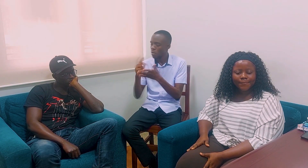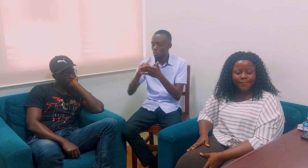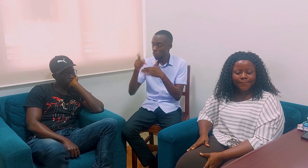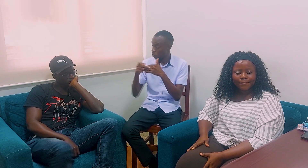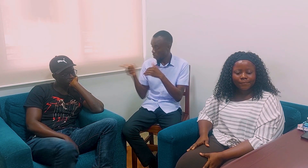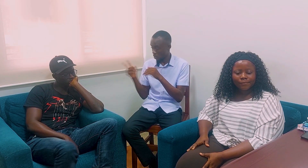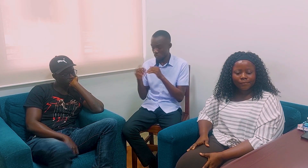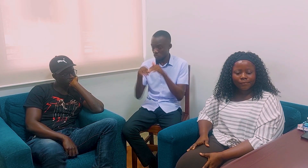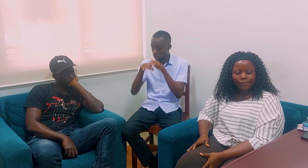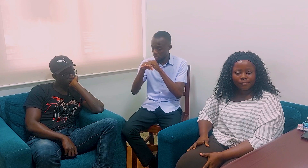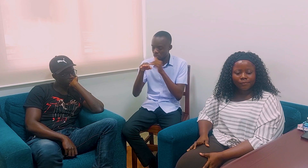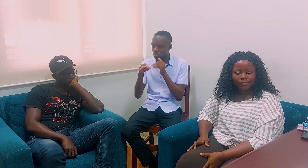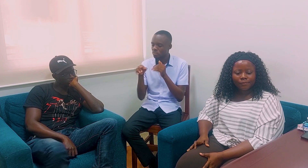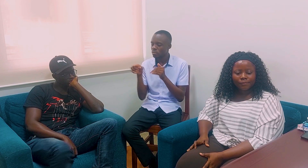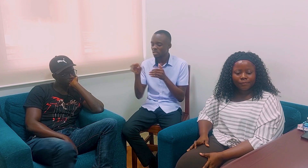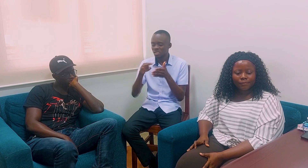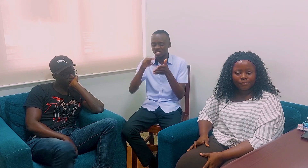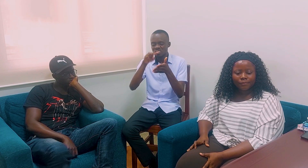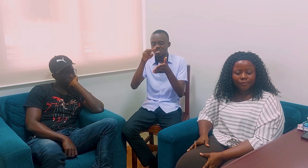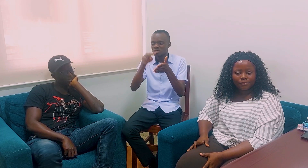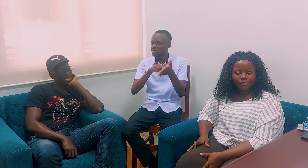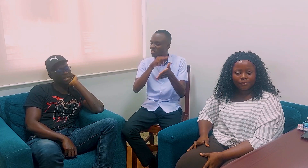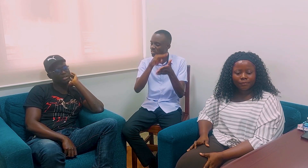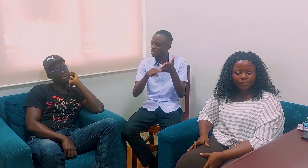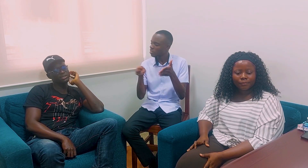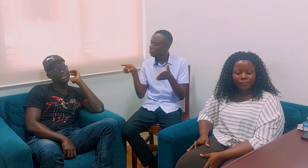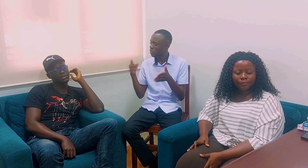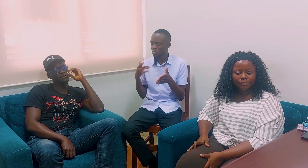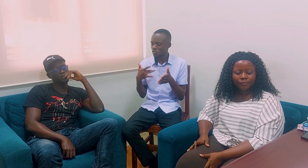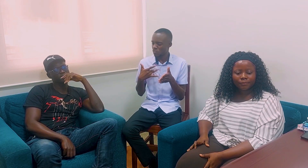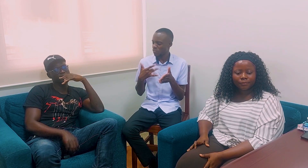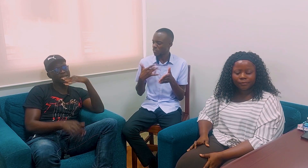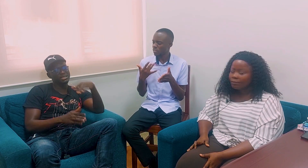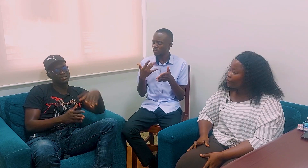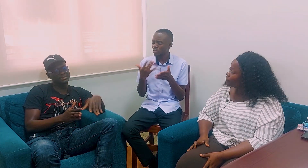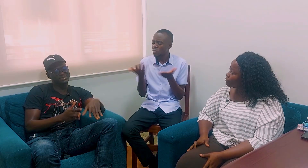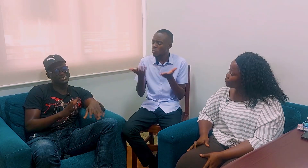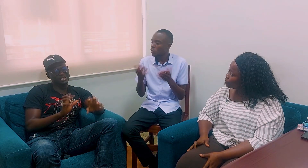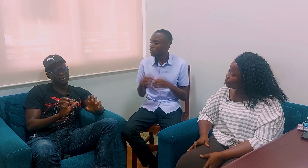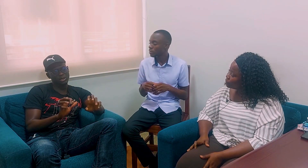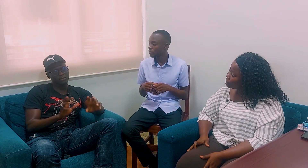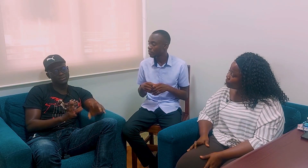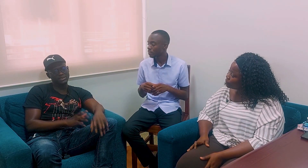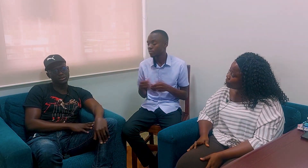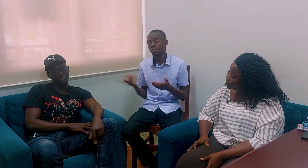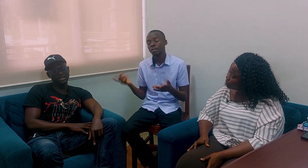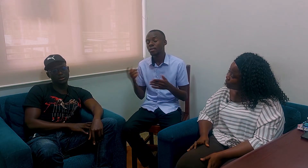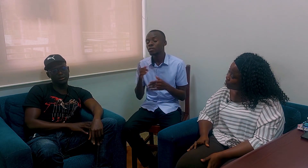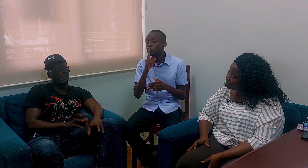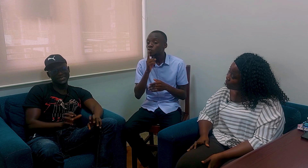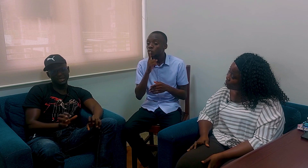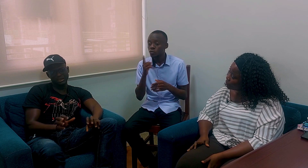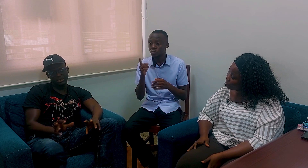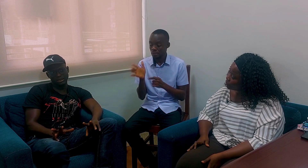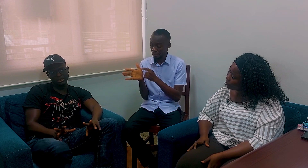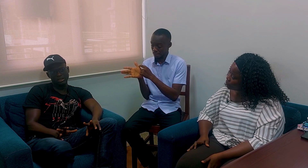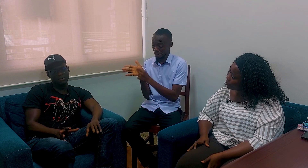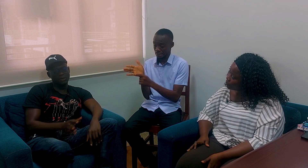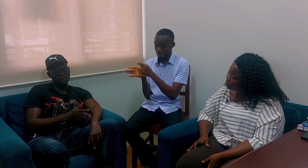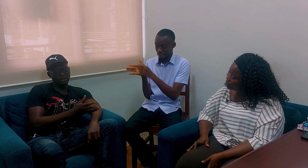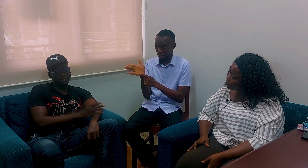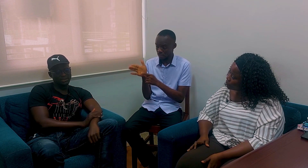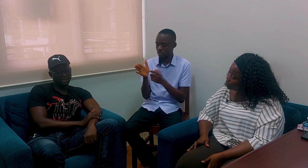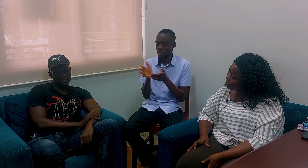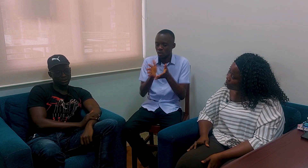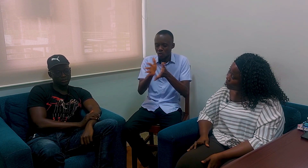had regarding the stigma conversation? Honestly, I've not really had this stigma conversation with anyone particularly.